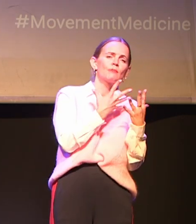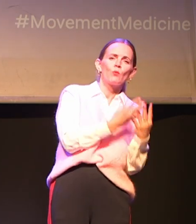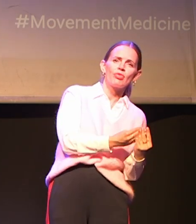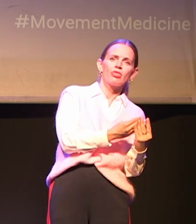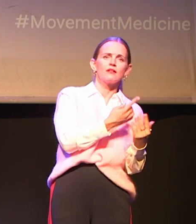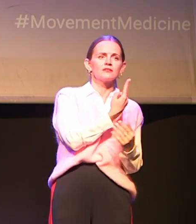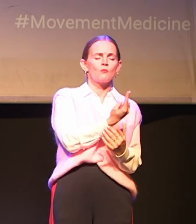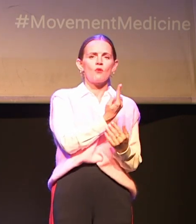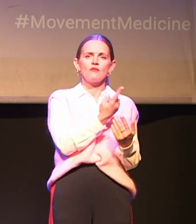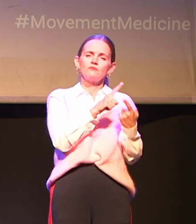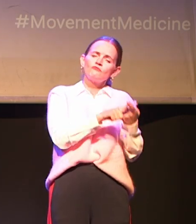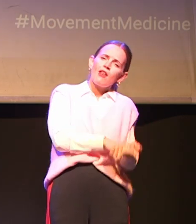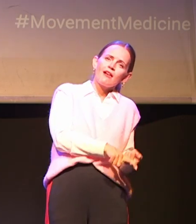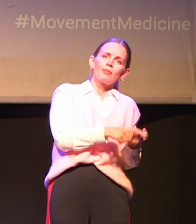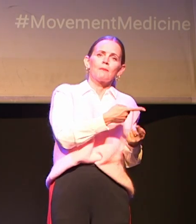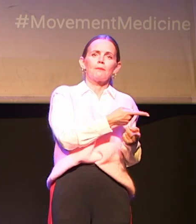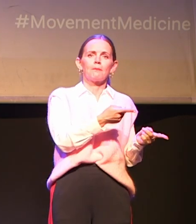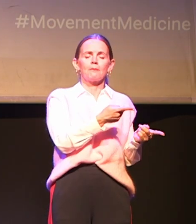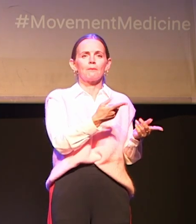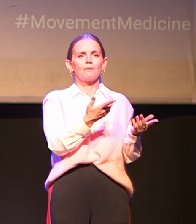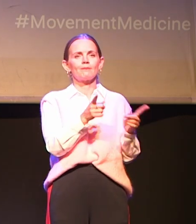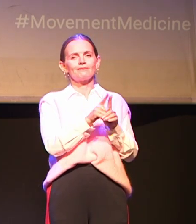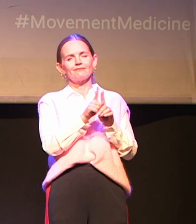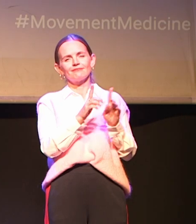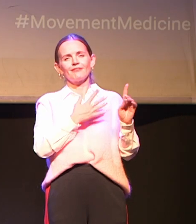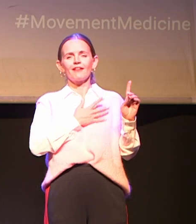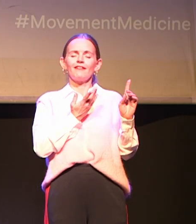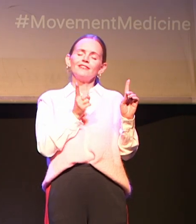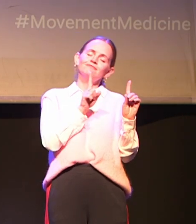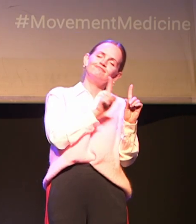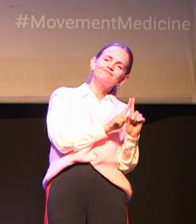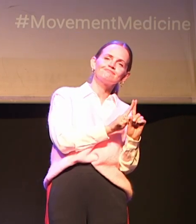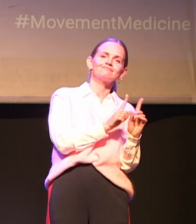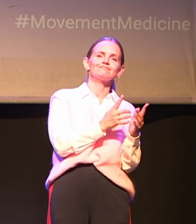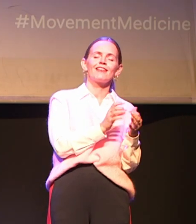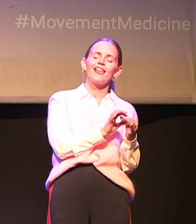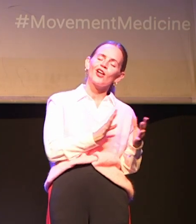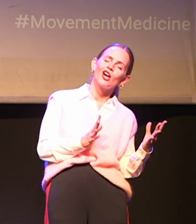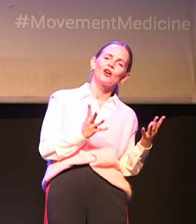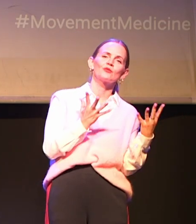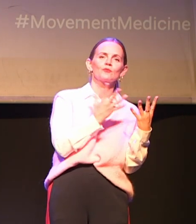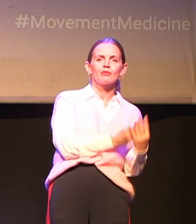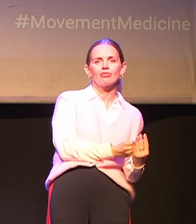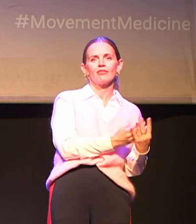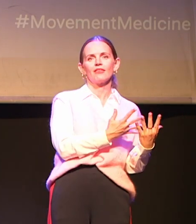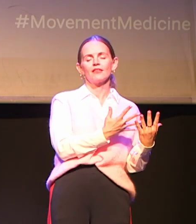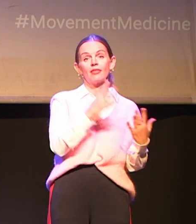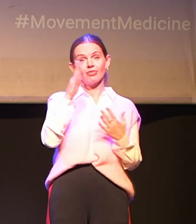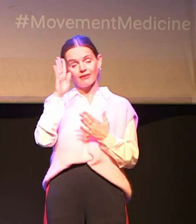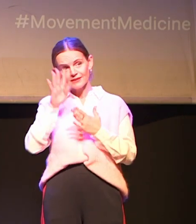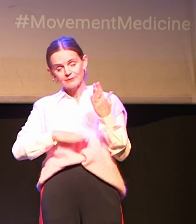or however you conceptualize that, the falling into, the letting go, the experience even of our